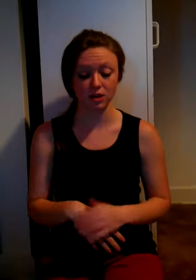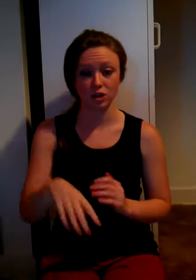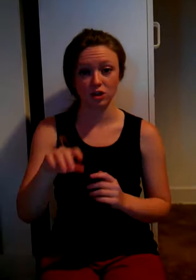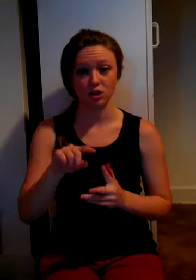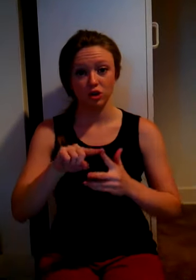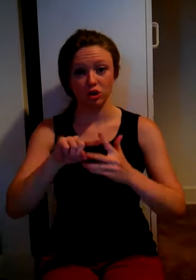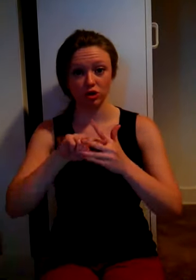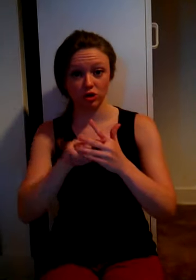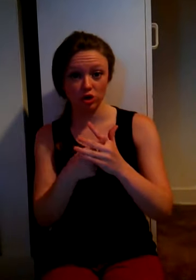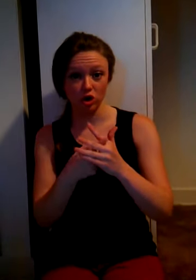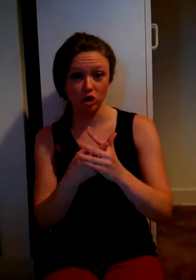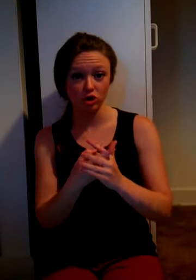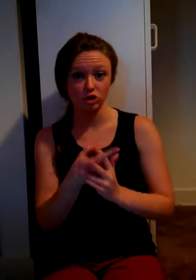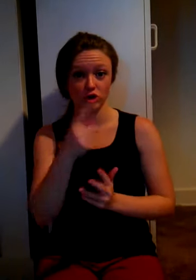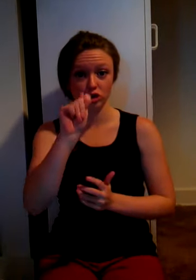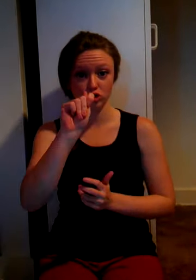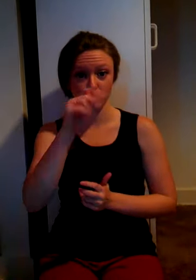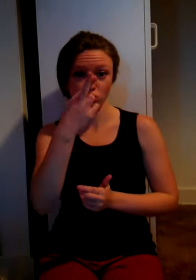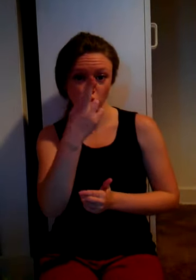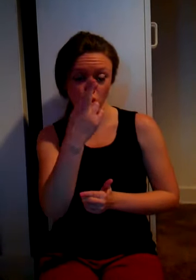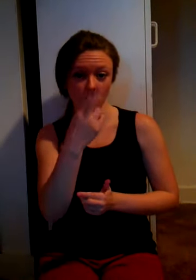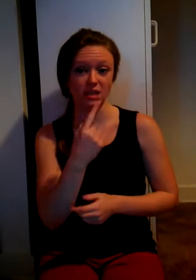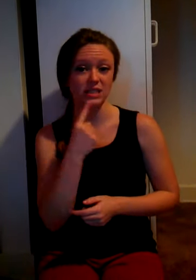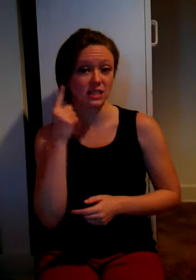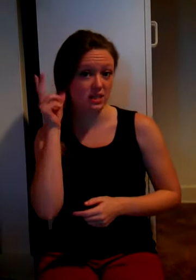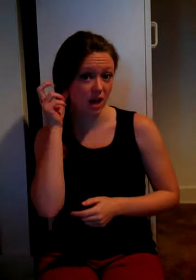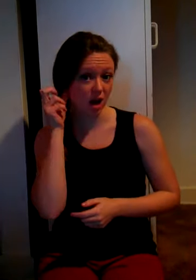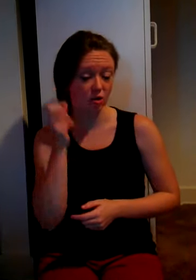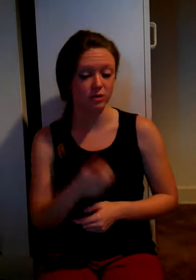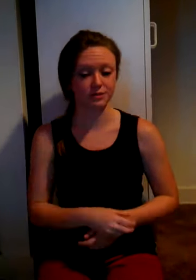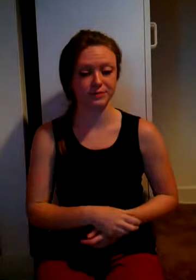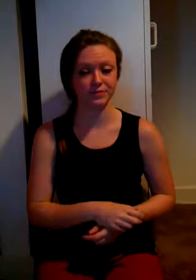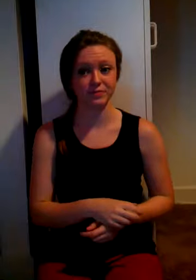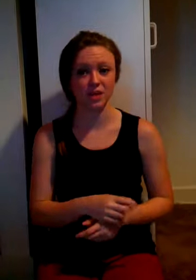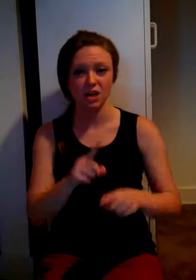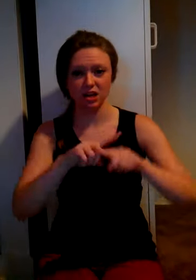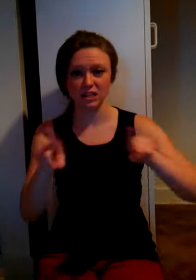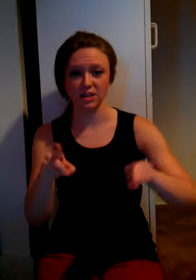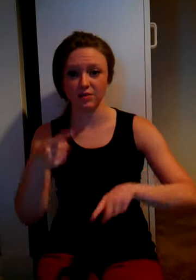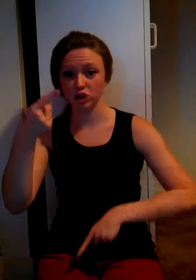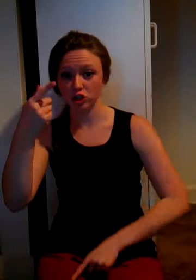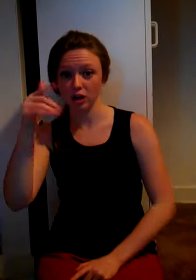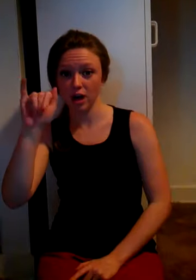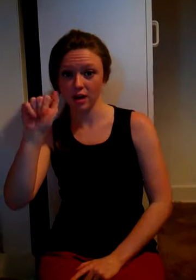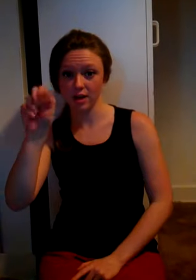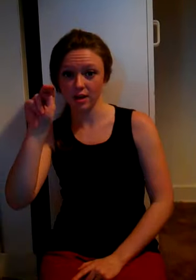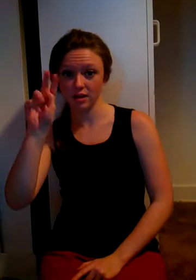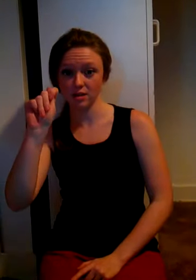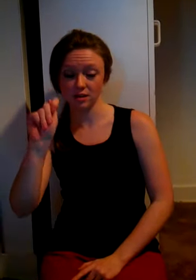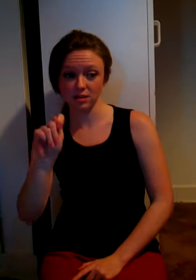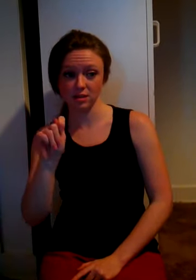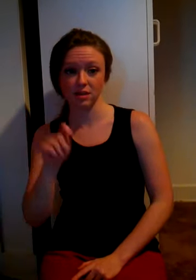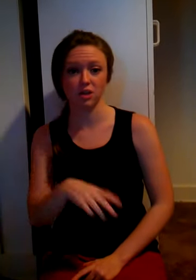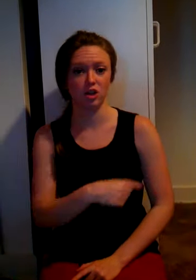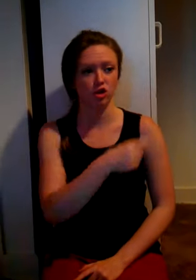the word giant, isn't it? This word starts with gr. Giant starts with a G too, but it doesn't look